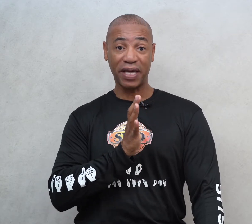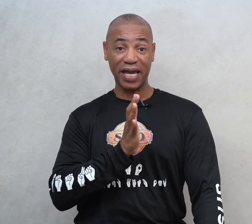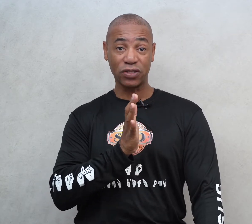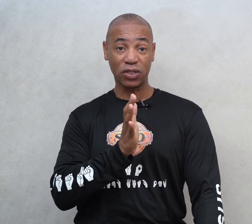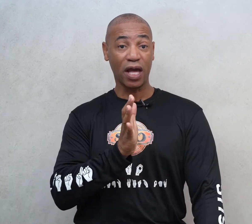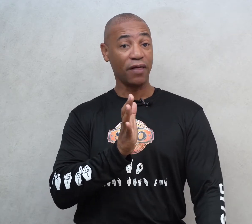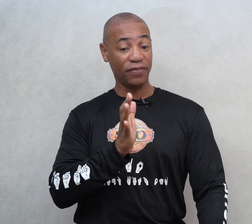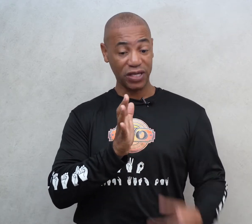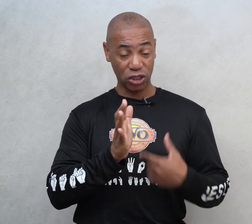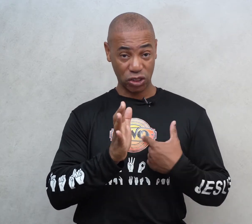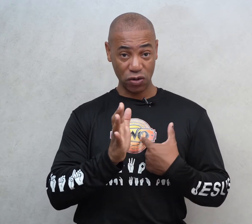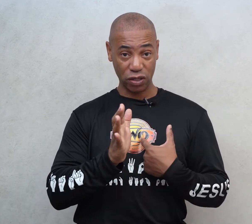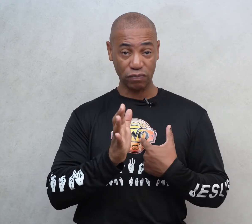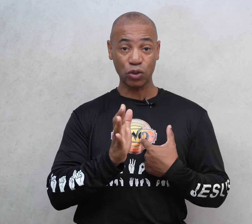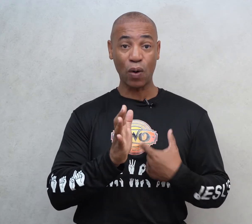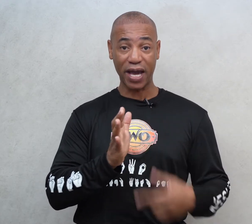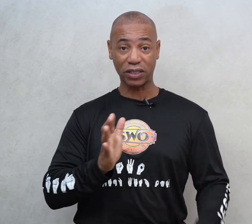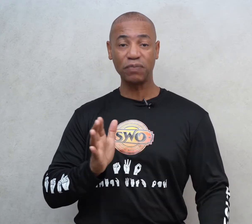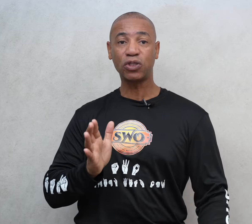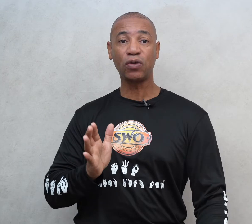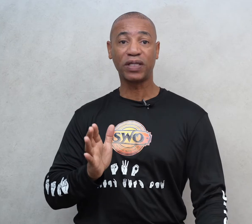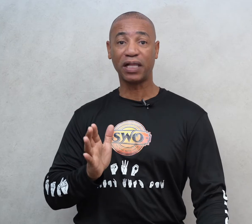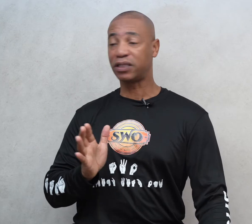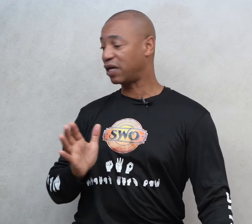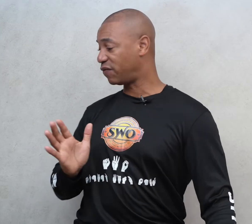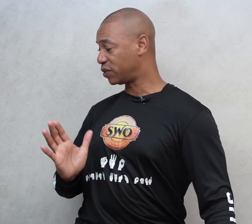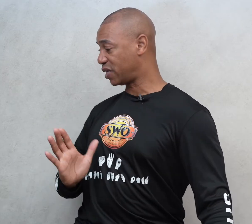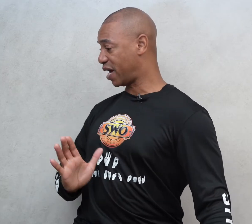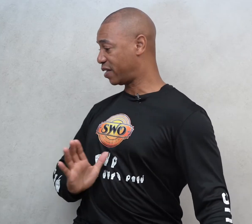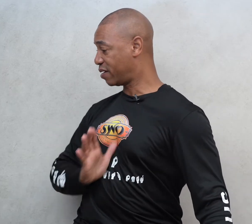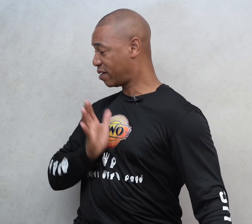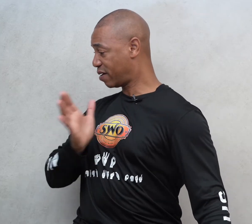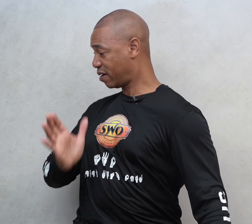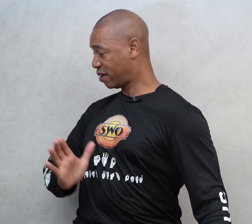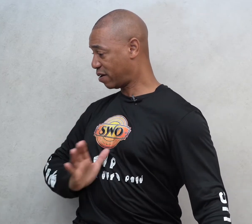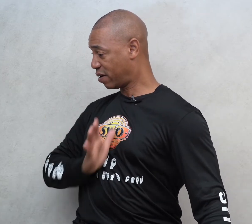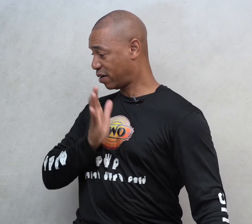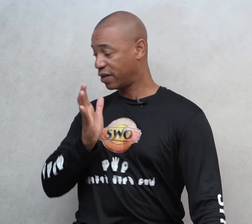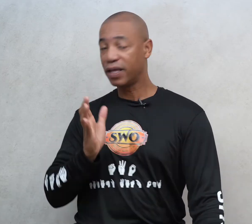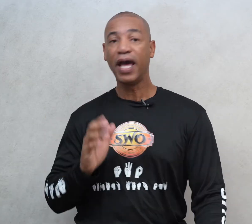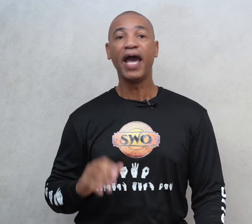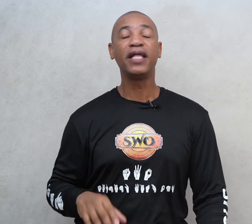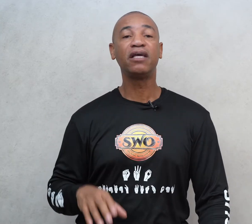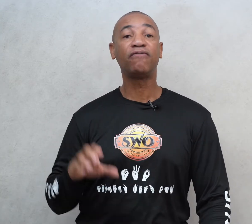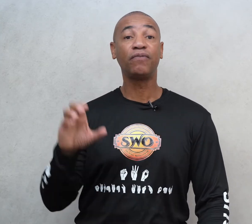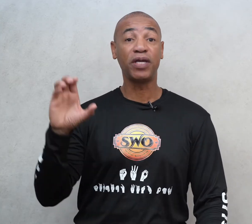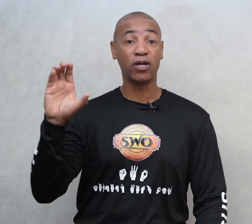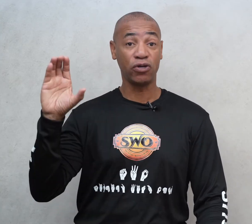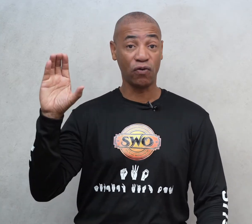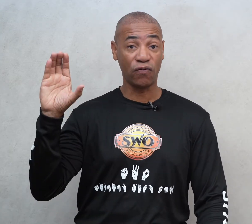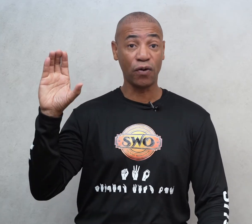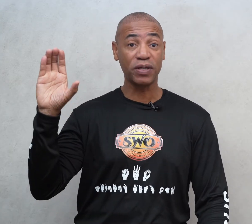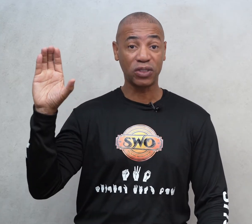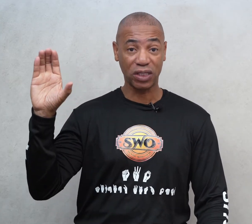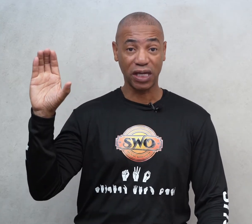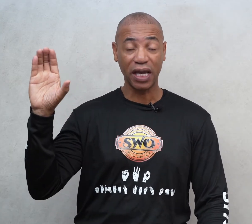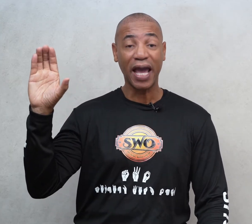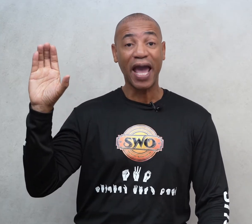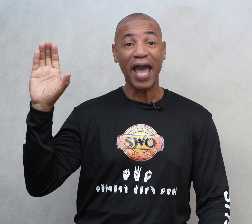against the sternum twice. Let me show you what that looks like from the side. And then from here, you'll form a C